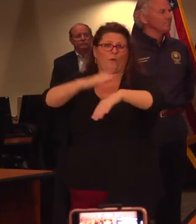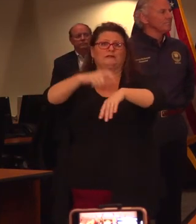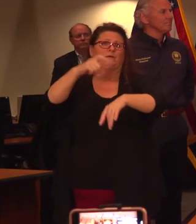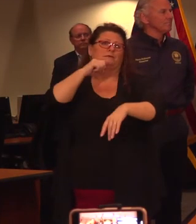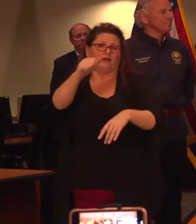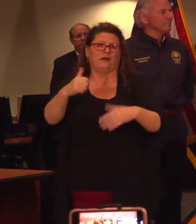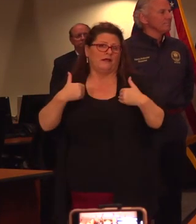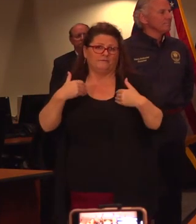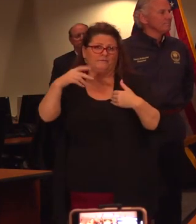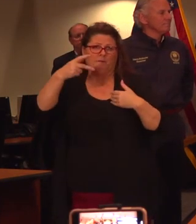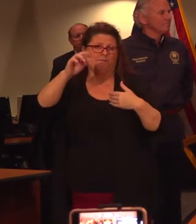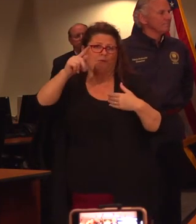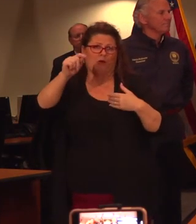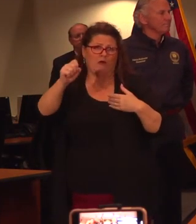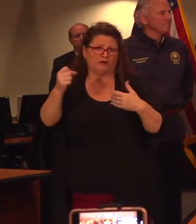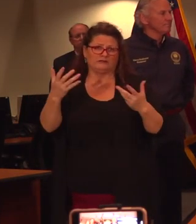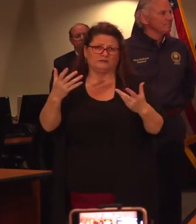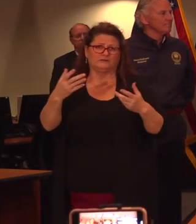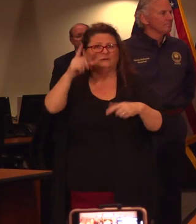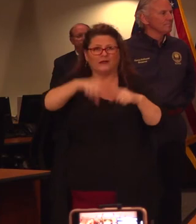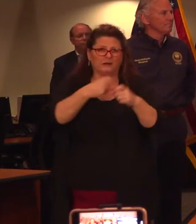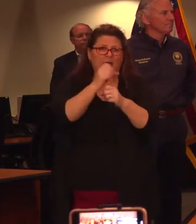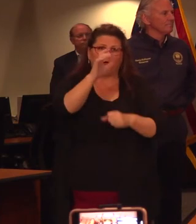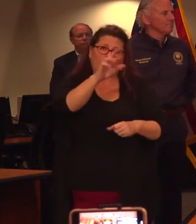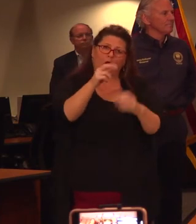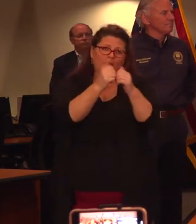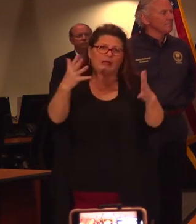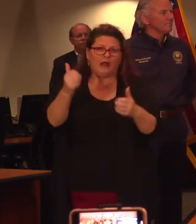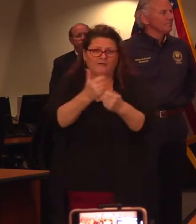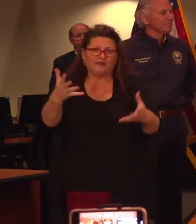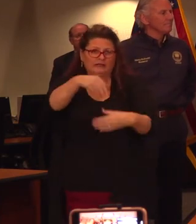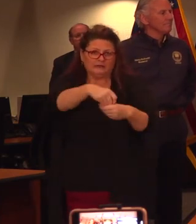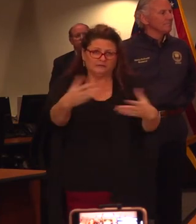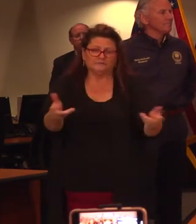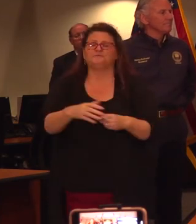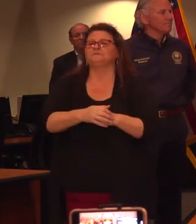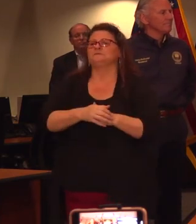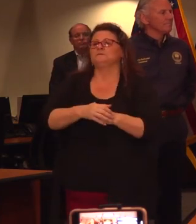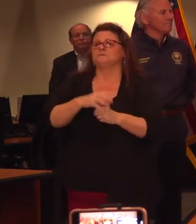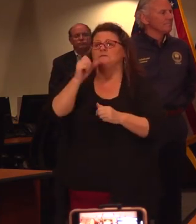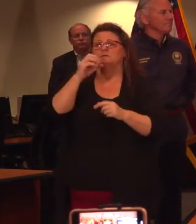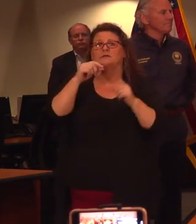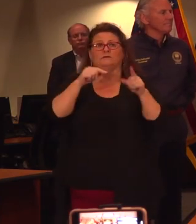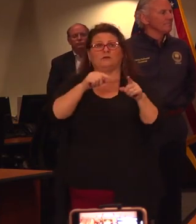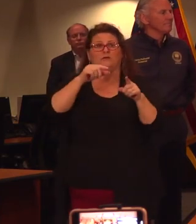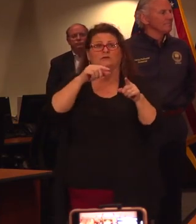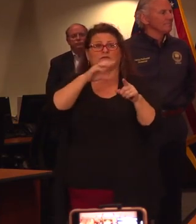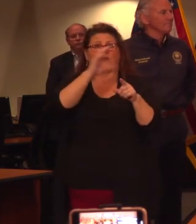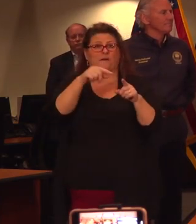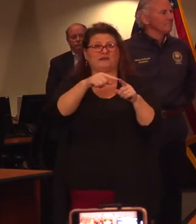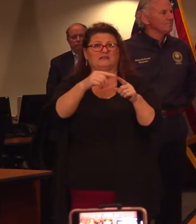and therefore you don't build incomplete product. It doesn't make sense business-wise. We will be opening these plants back up next